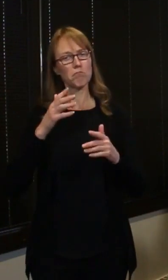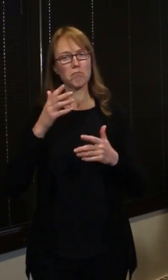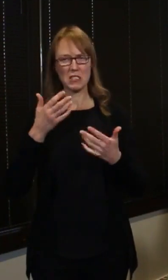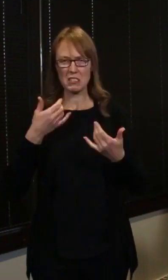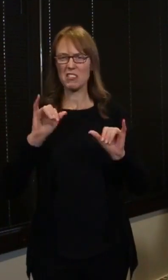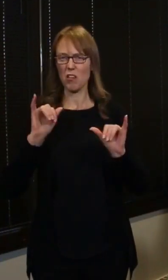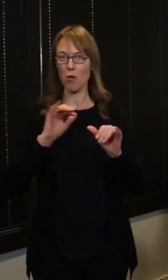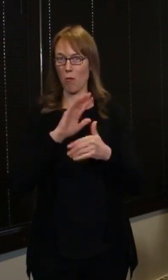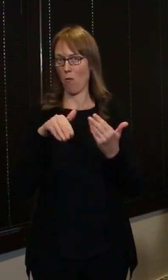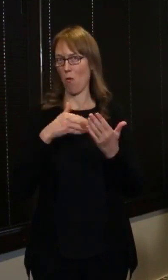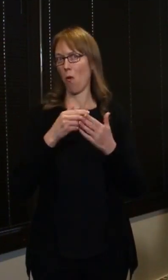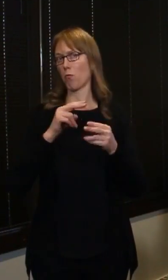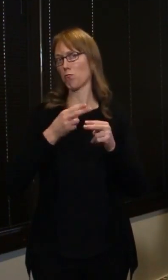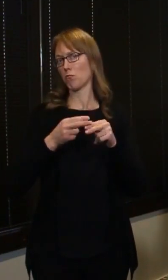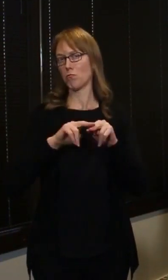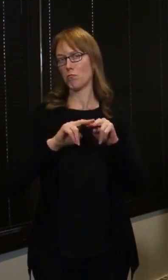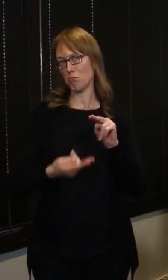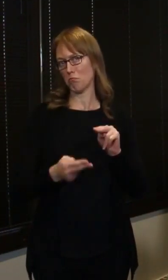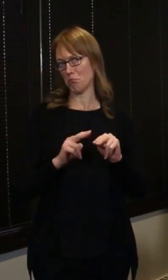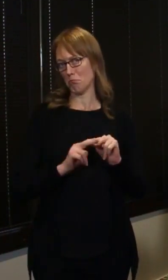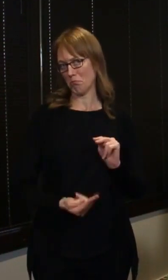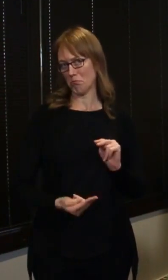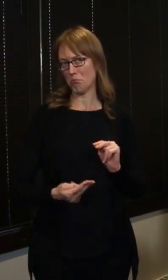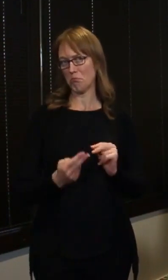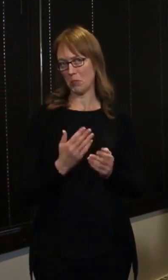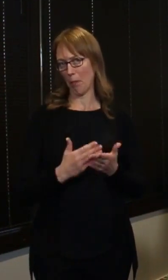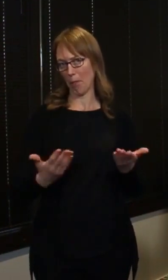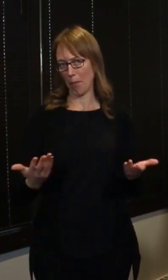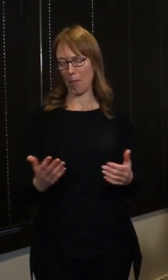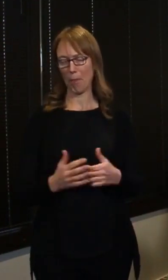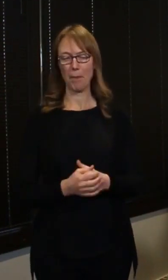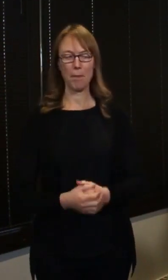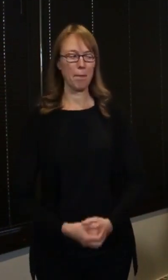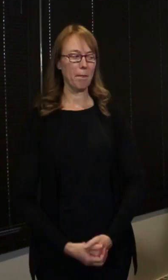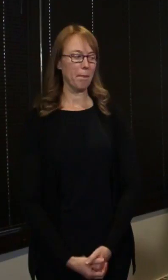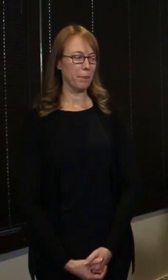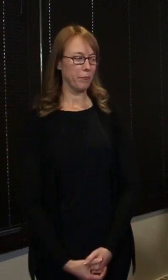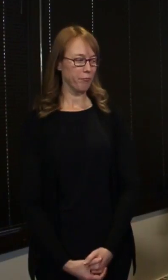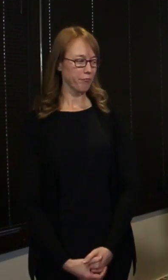well. And then, as we've talked about before about